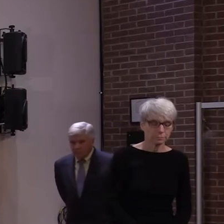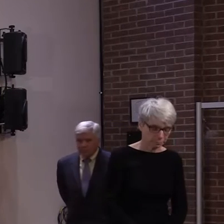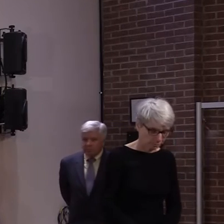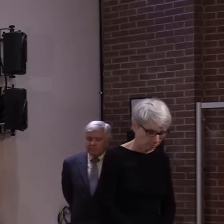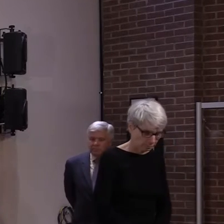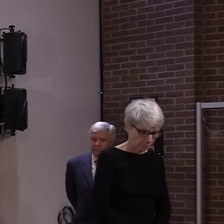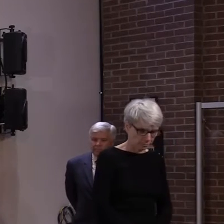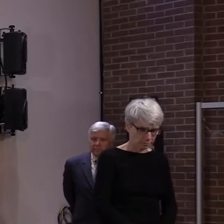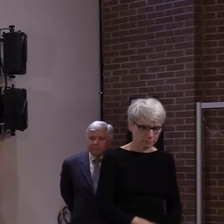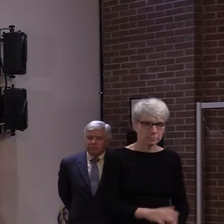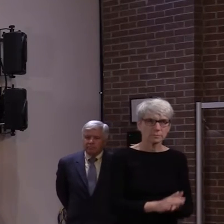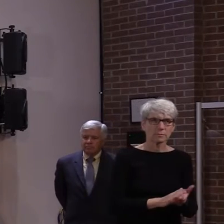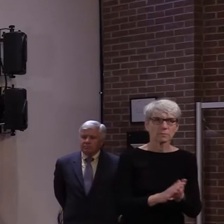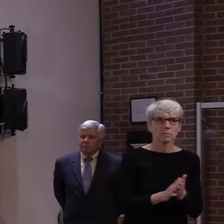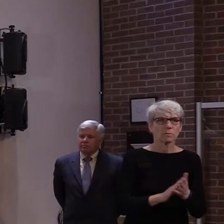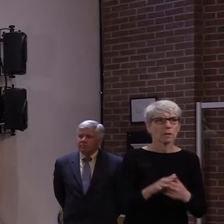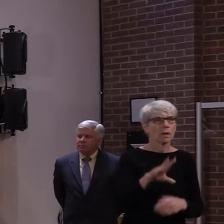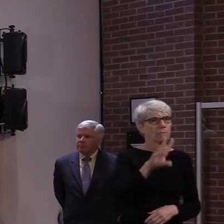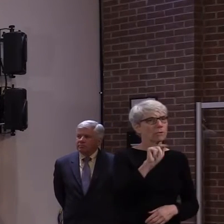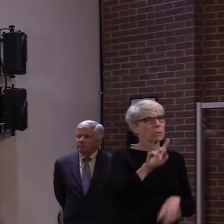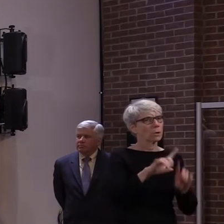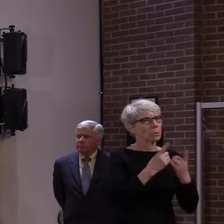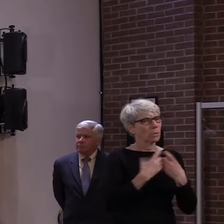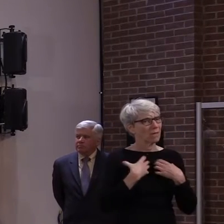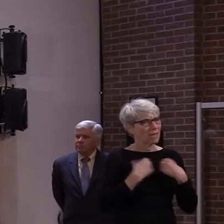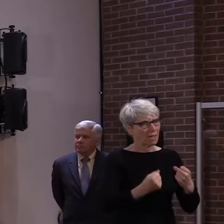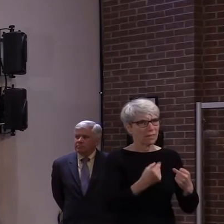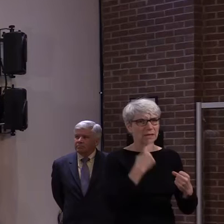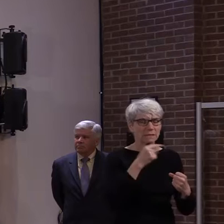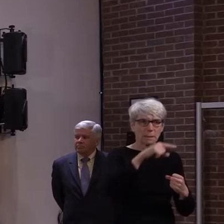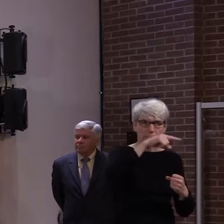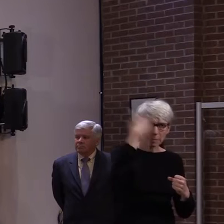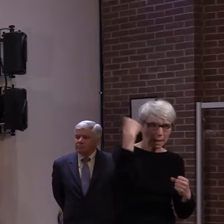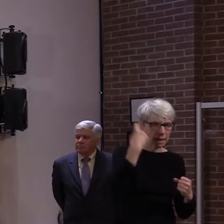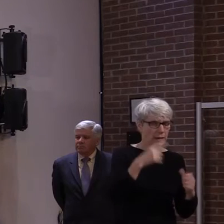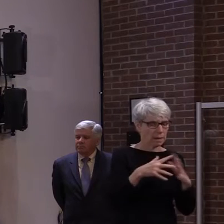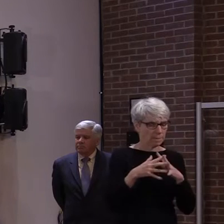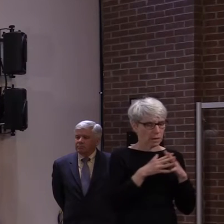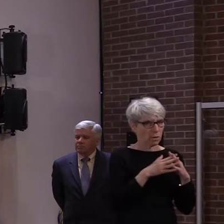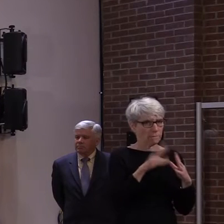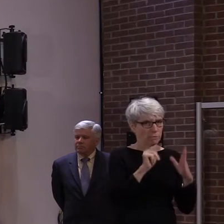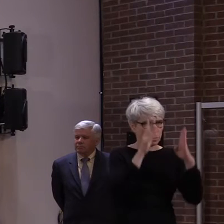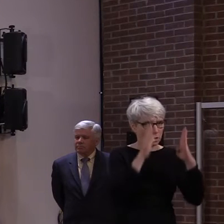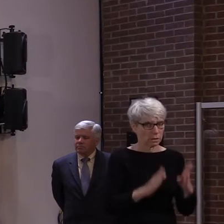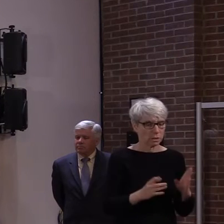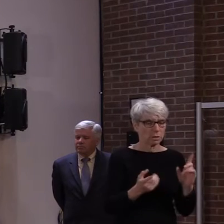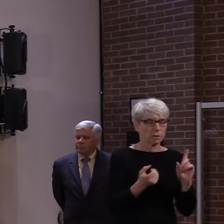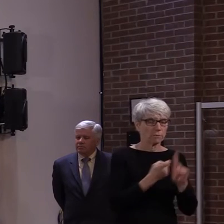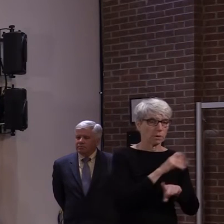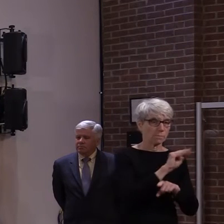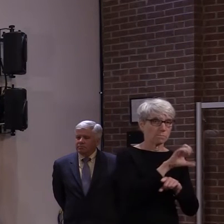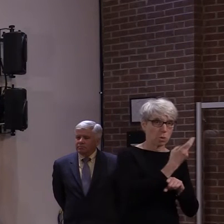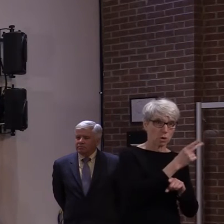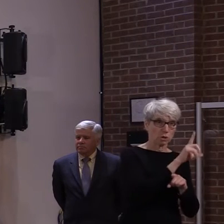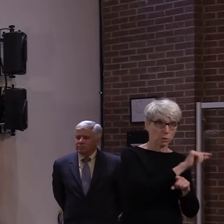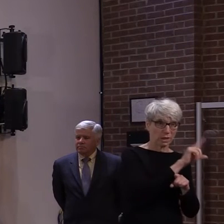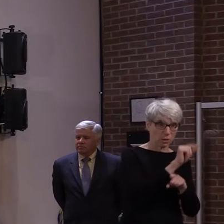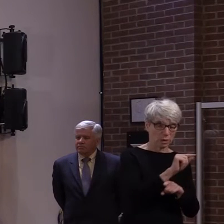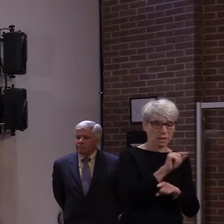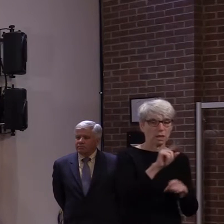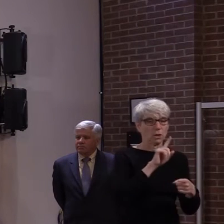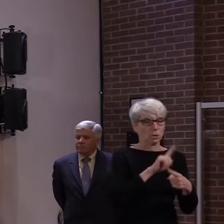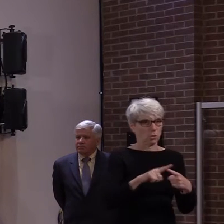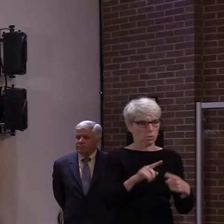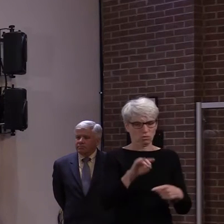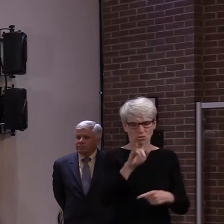of Health. Black adult Vermonters from March 5th, 2020 through August 11th, 2021, 937